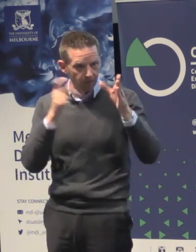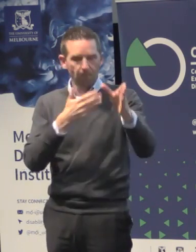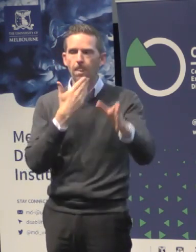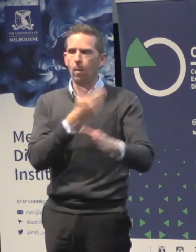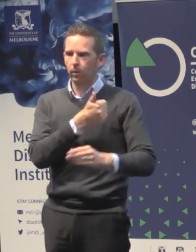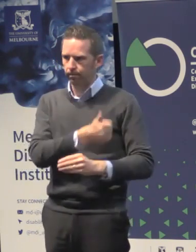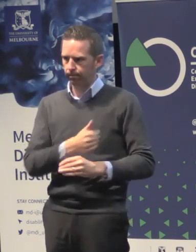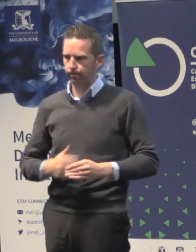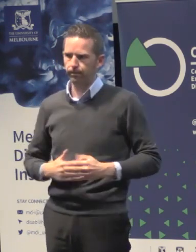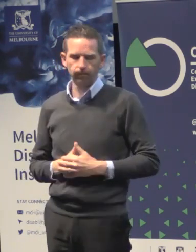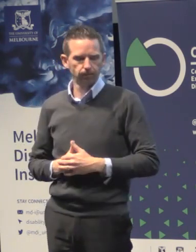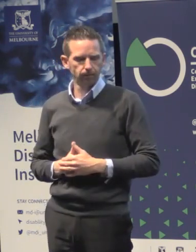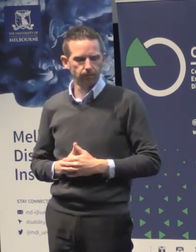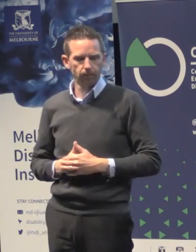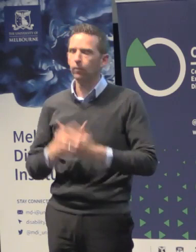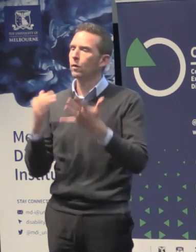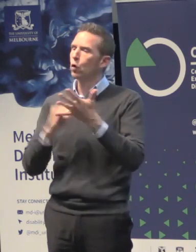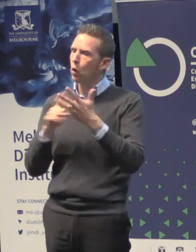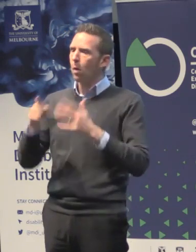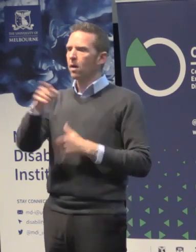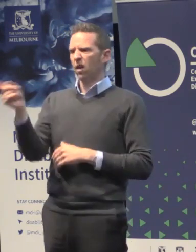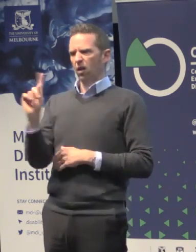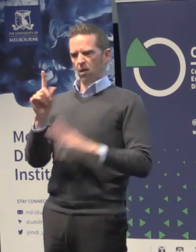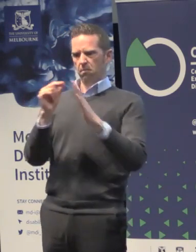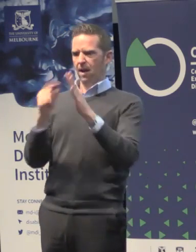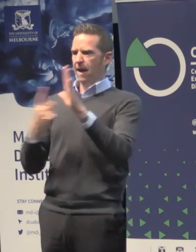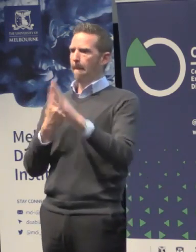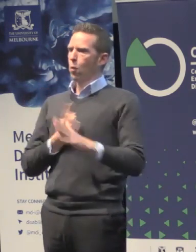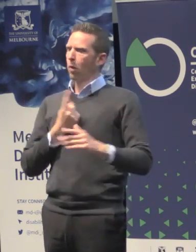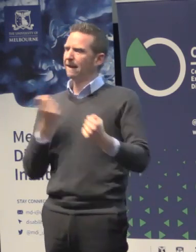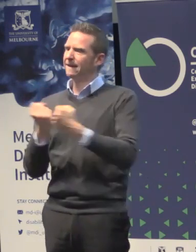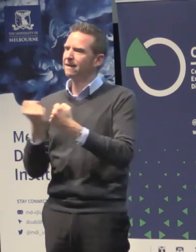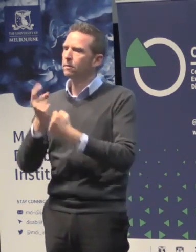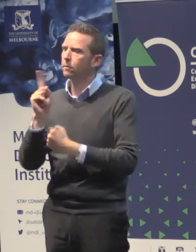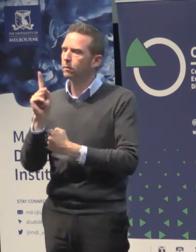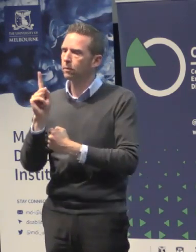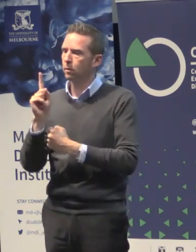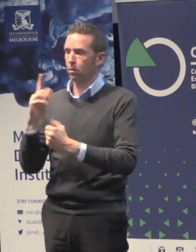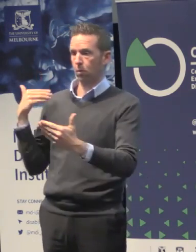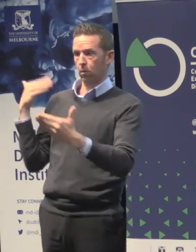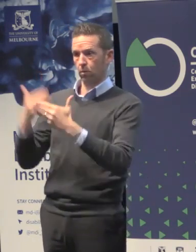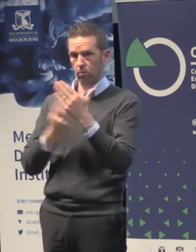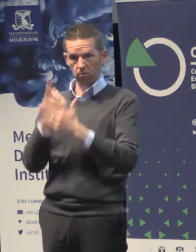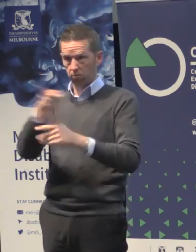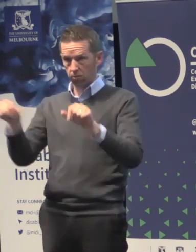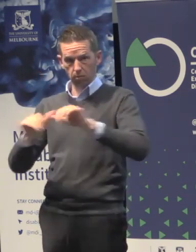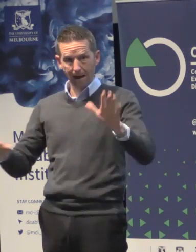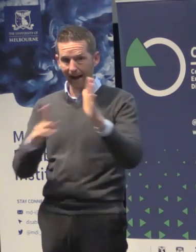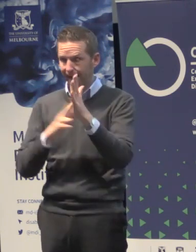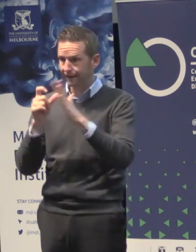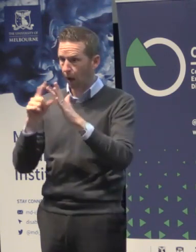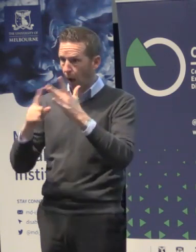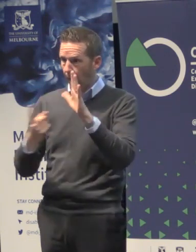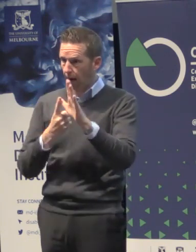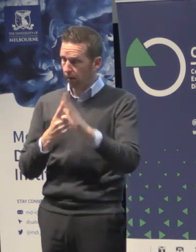Brilliant. So, what is personal assistance? In the era of the NDIA, this hopefully